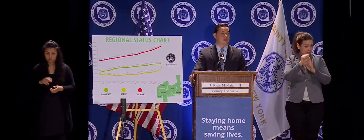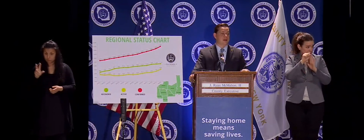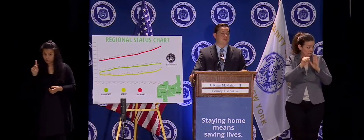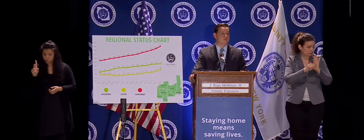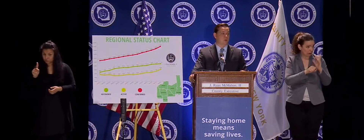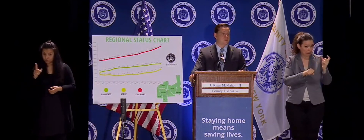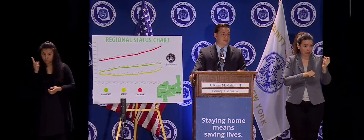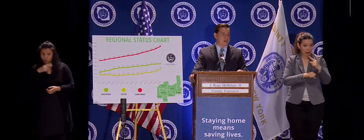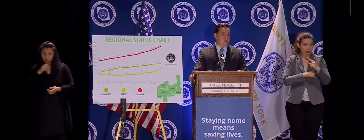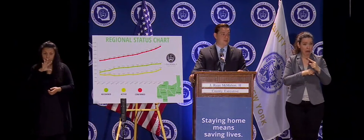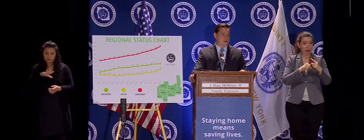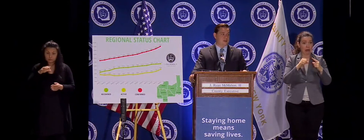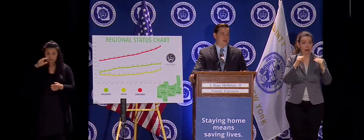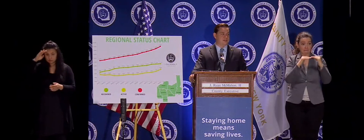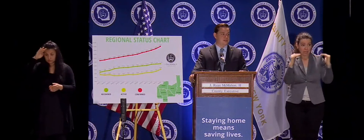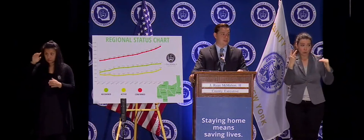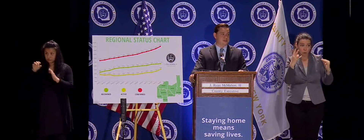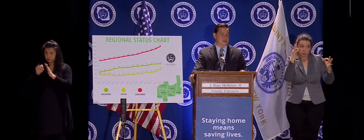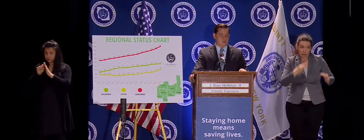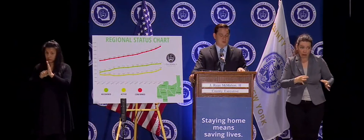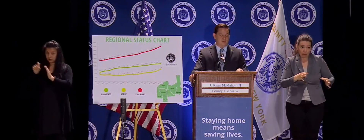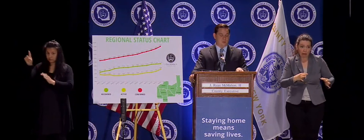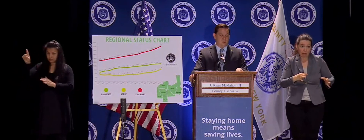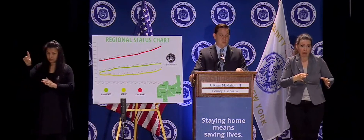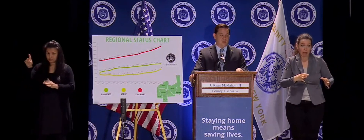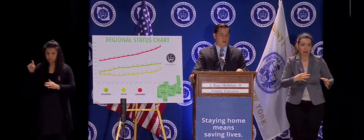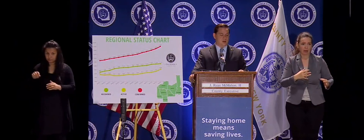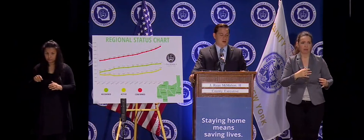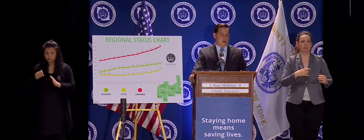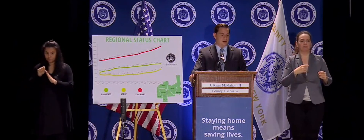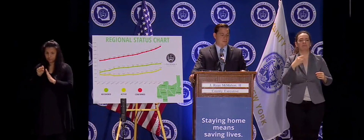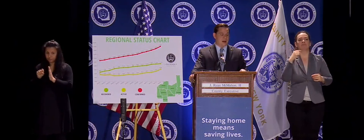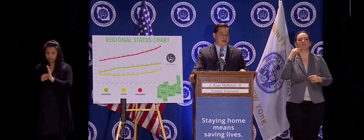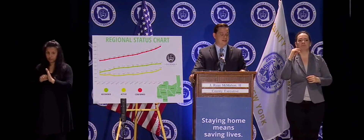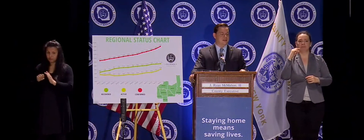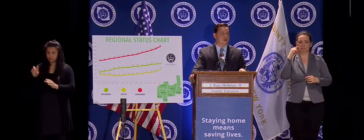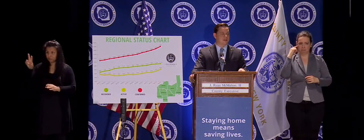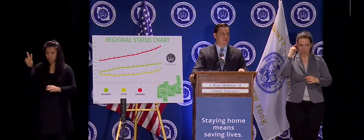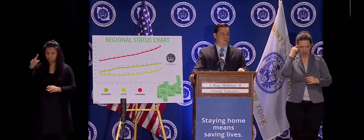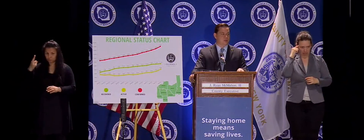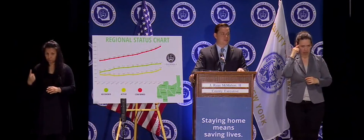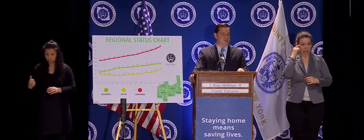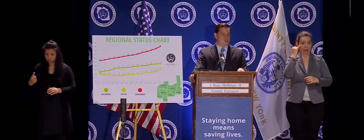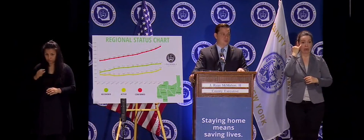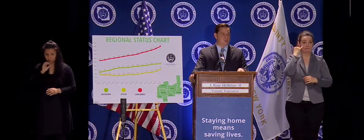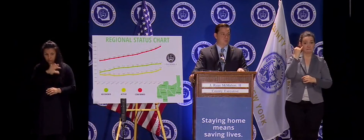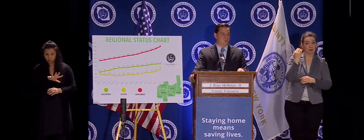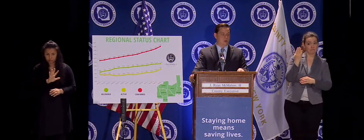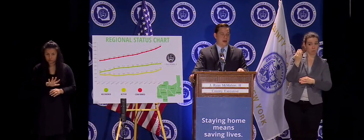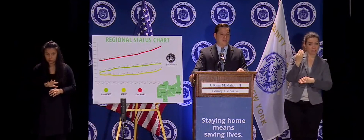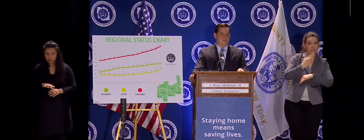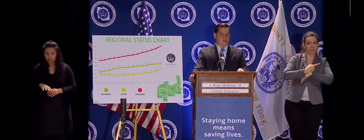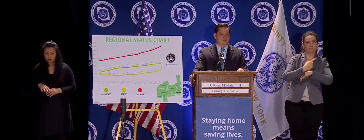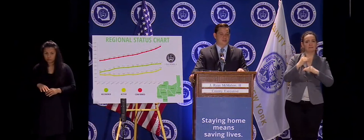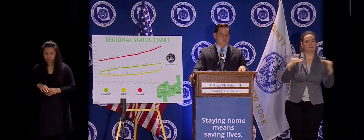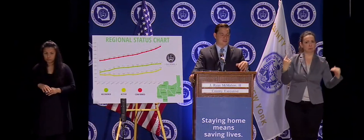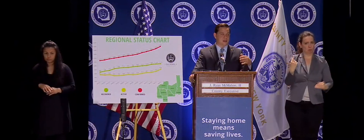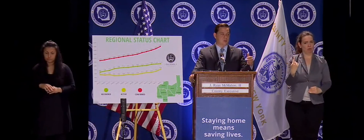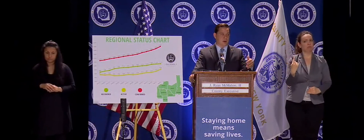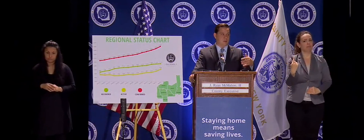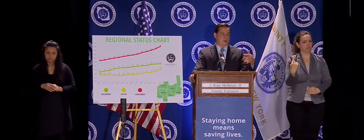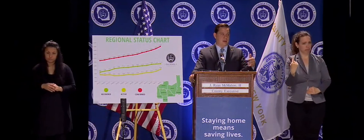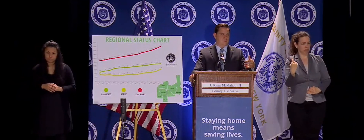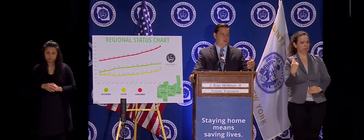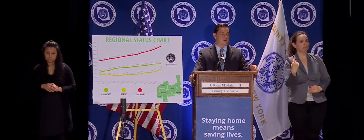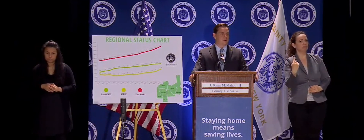has said 14 days. I think that's consistent with everybody. I think each region will have metrics that the state